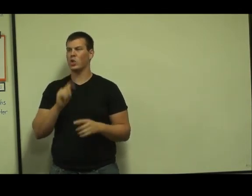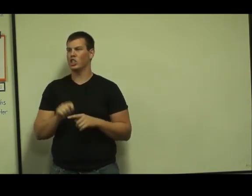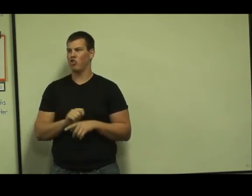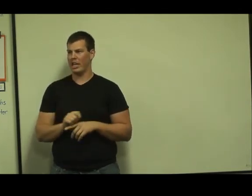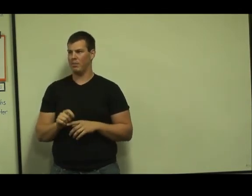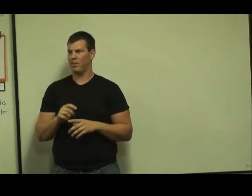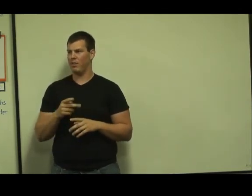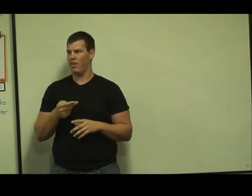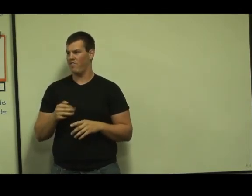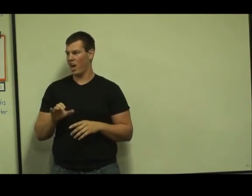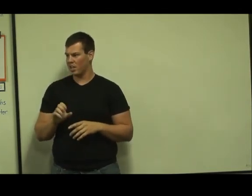try training for body.